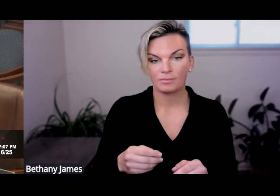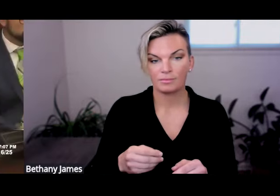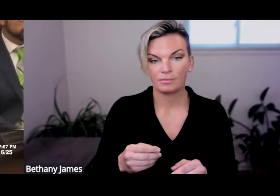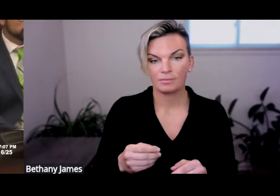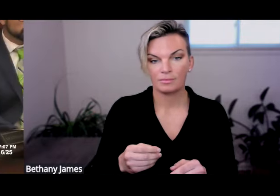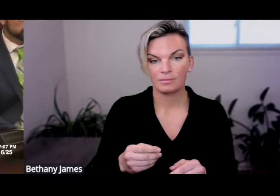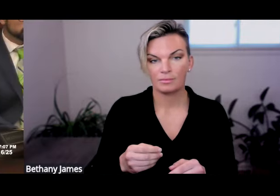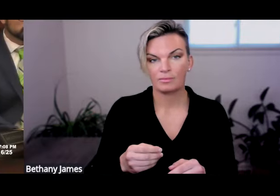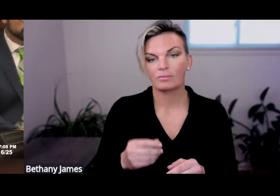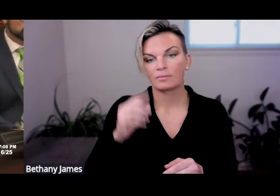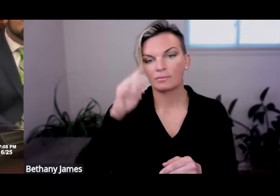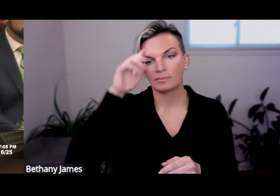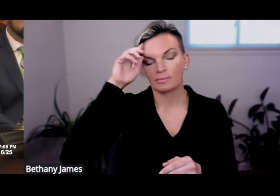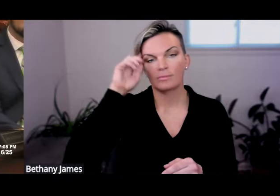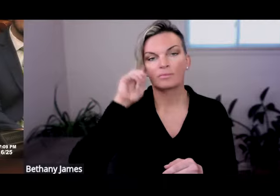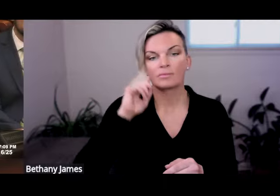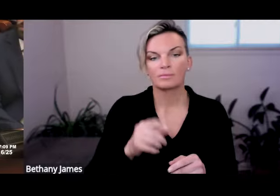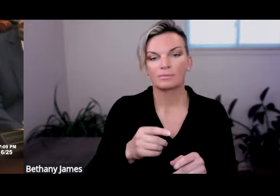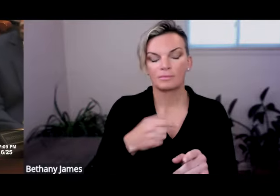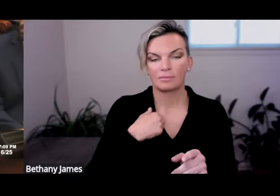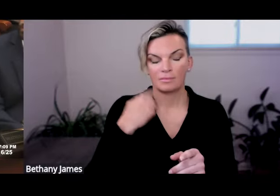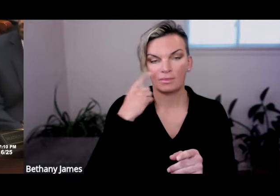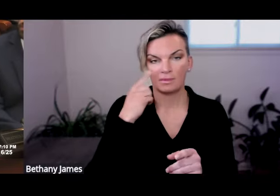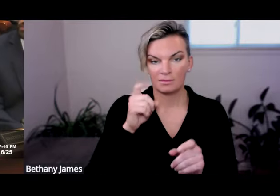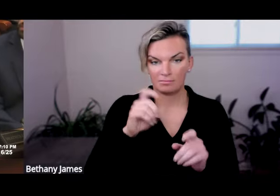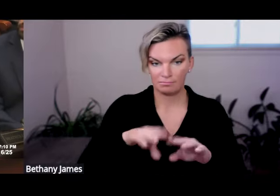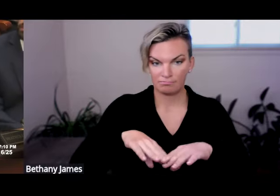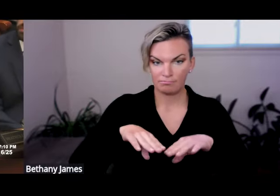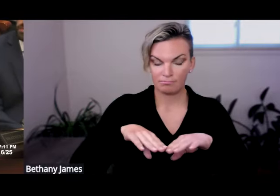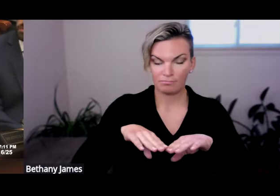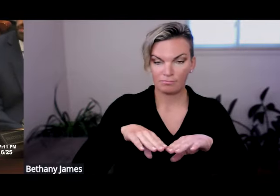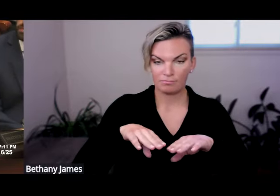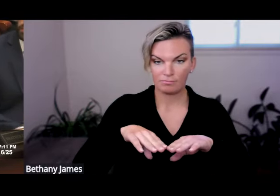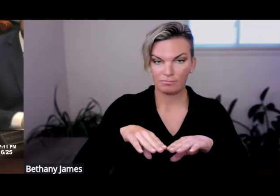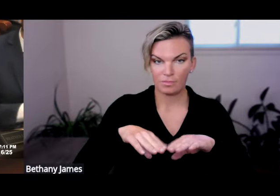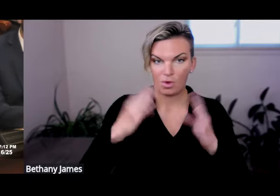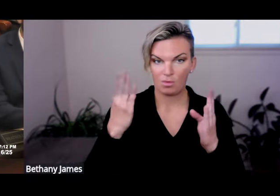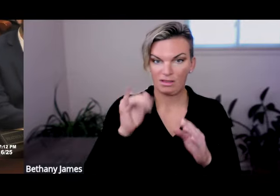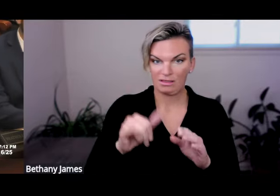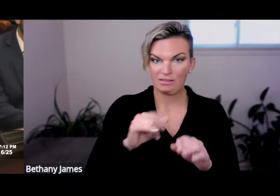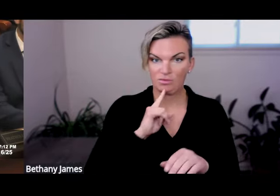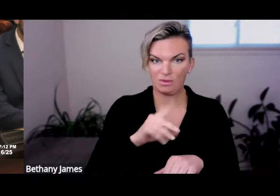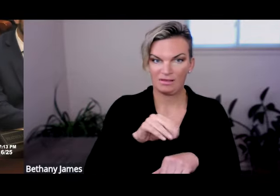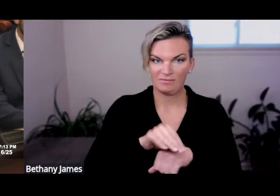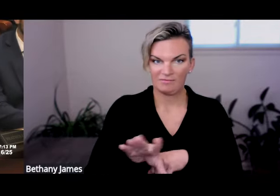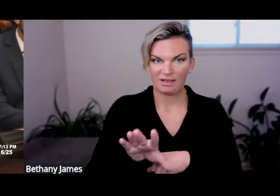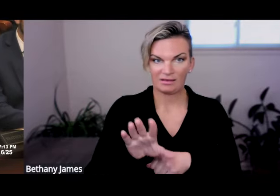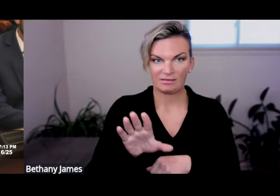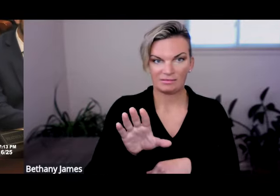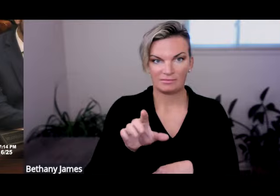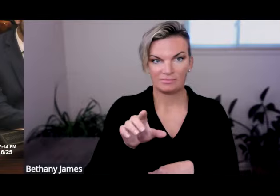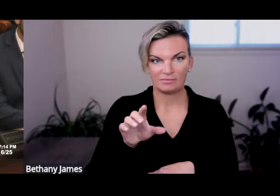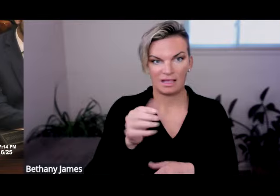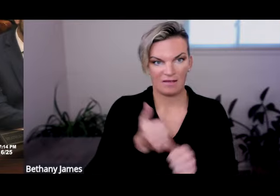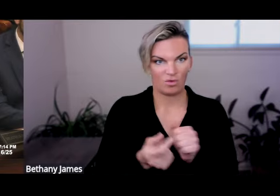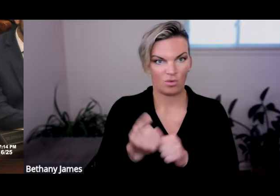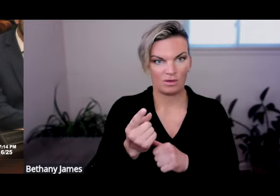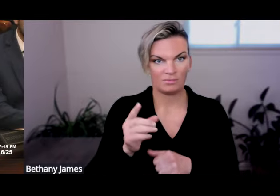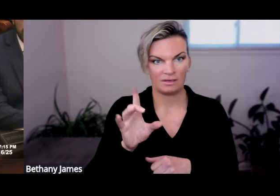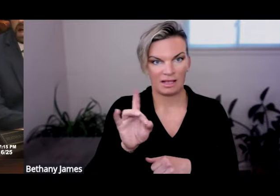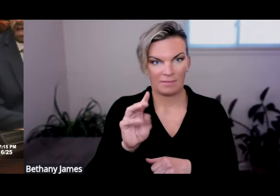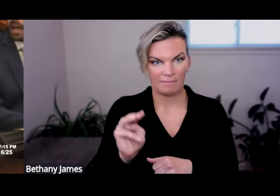Gurwitz said. I do think we need to have upfront that the fact that it's affecting everybody. The 8 million, I don't know if we list